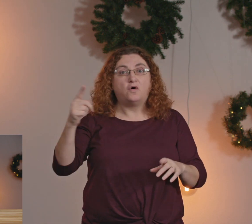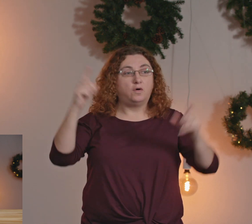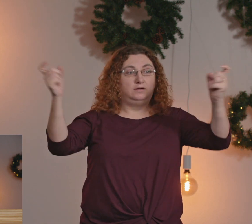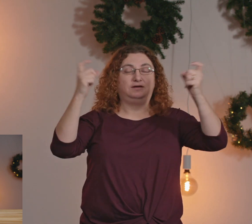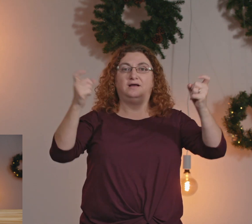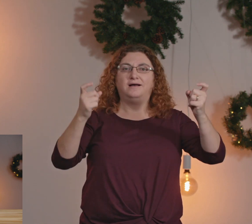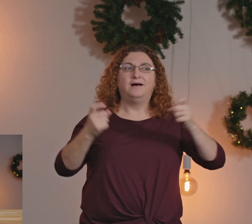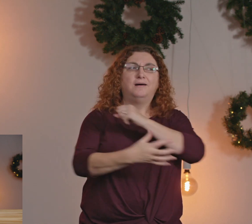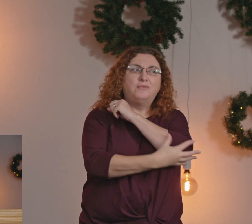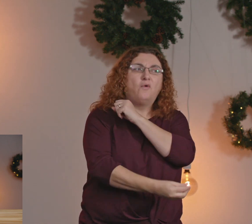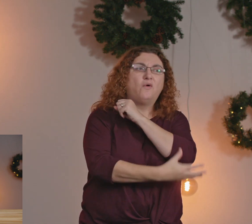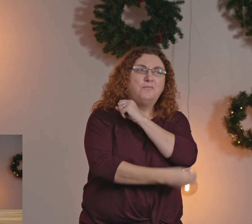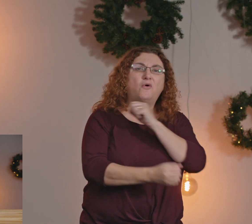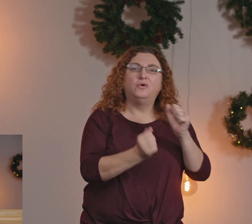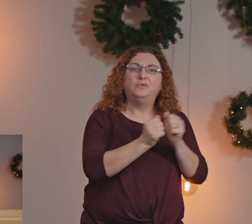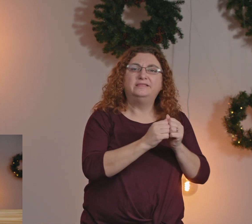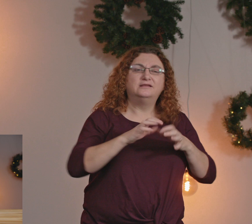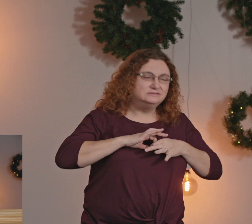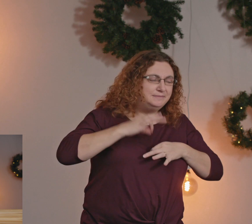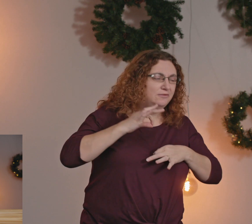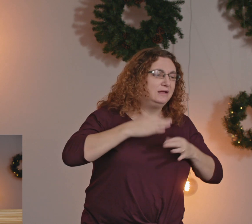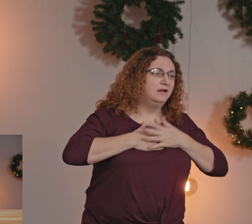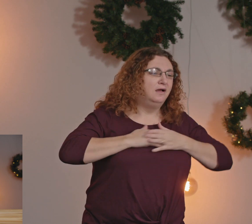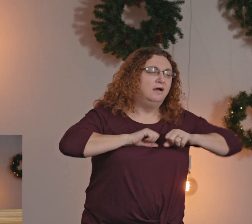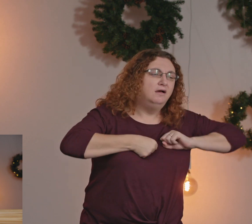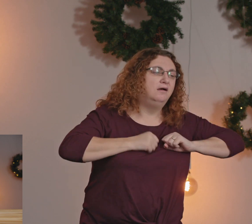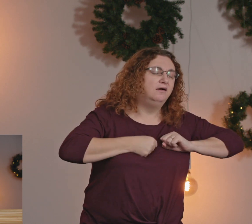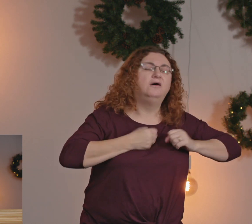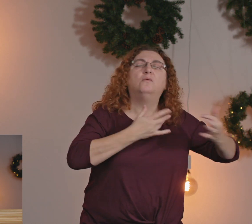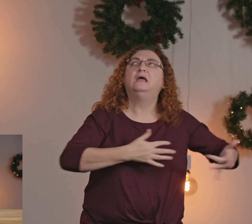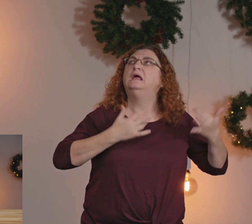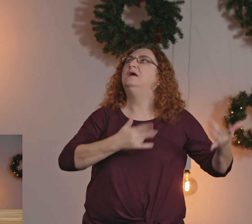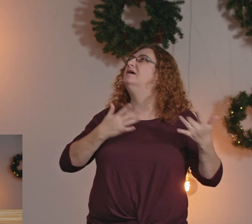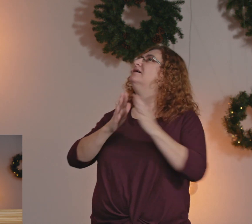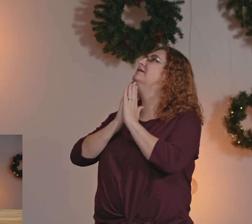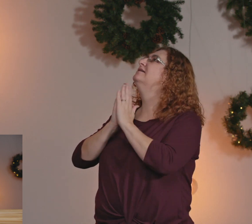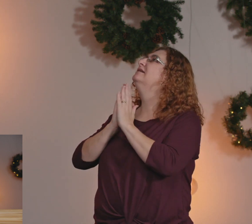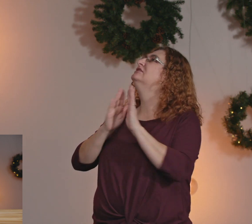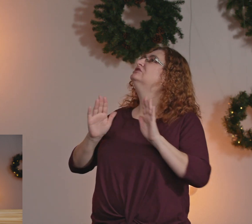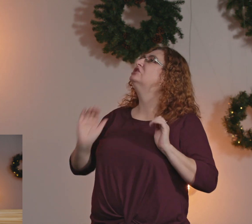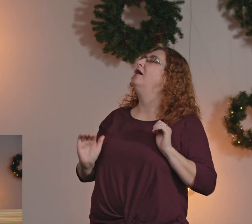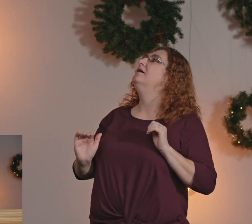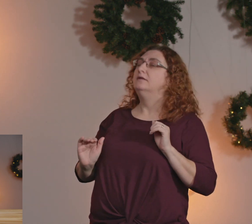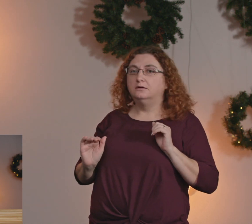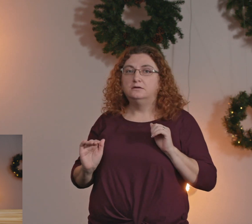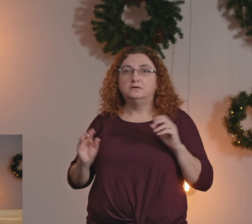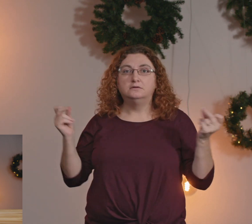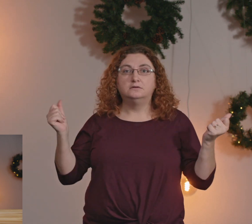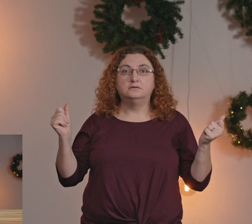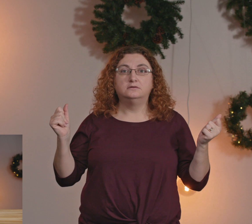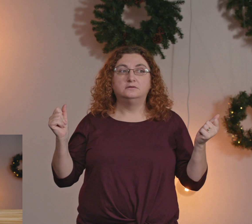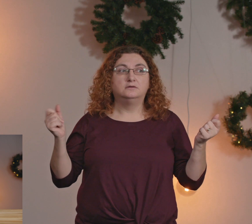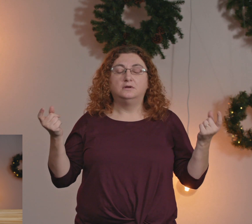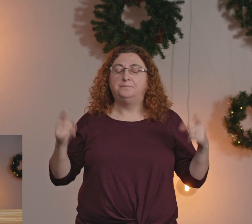after being poor for all these years, after waiting for so long their entire lives and praying to God to get this child, and all of a sudden they get it